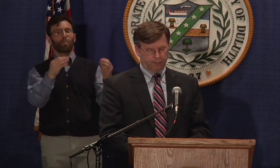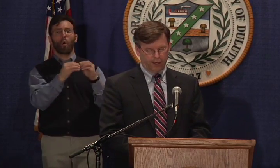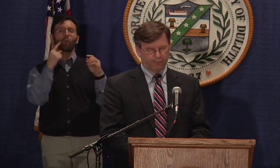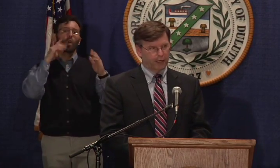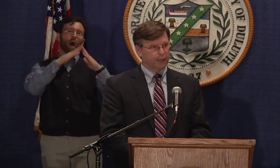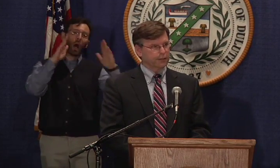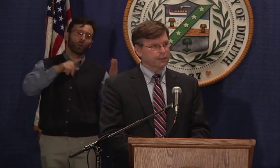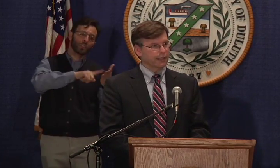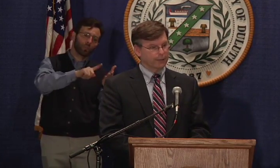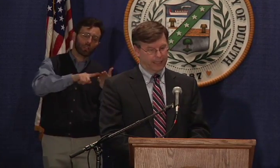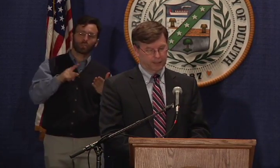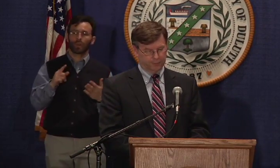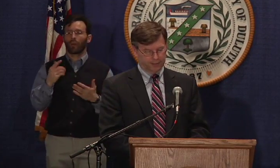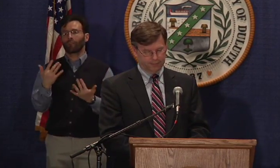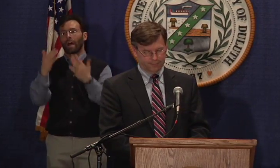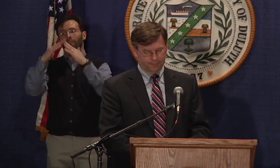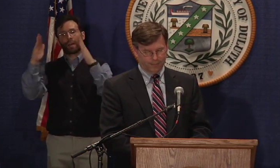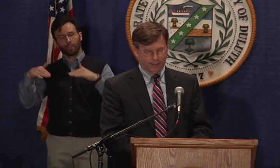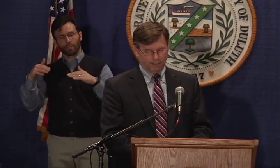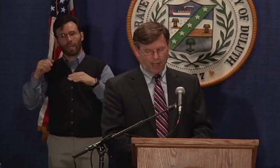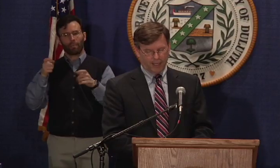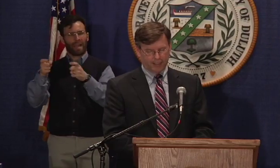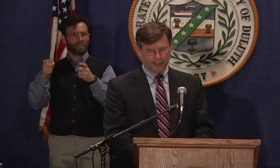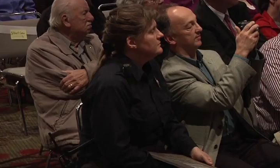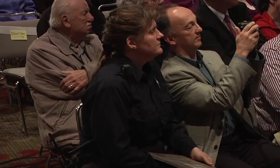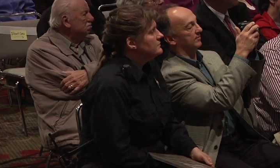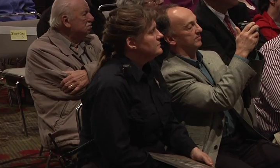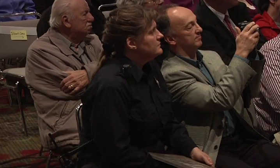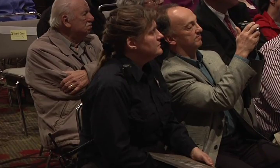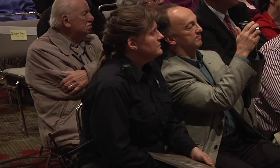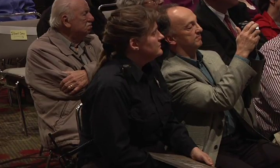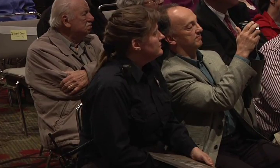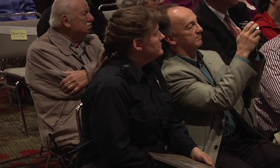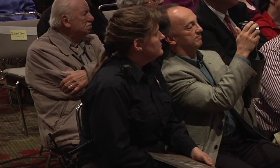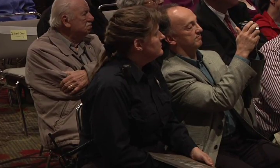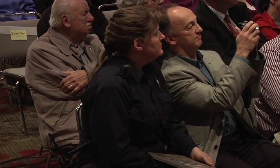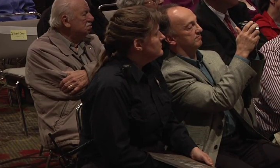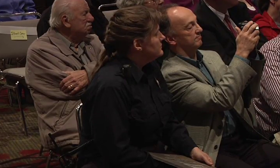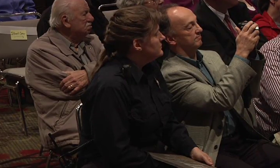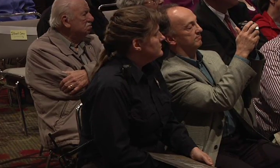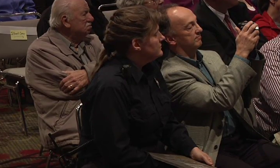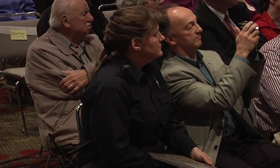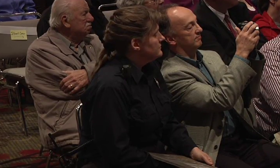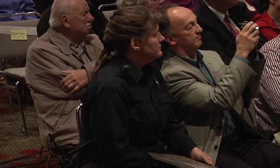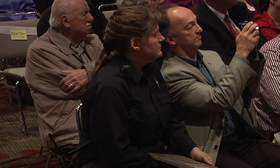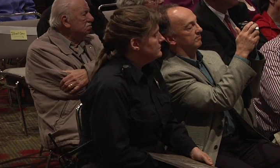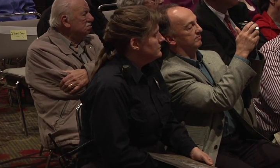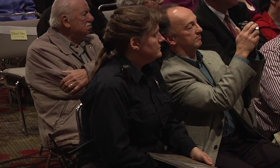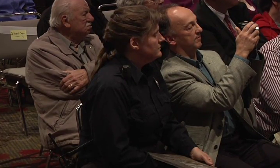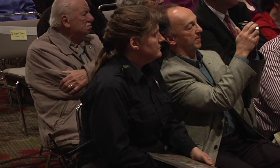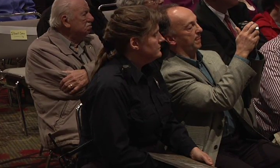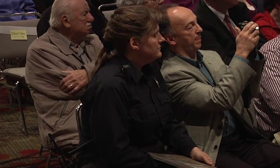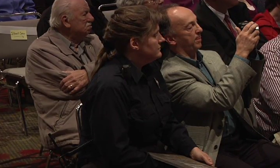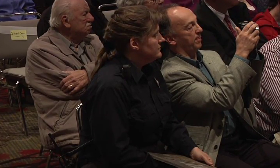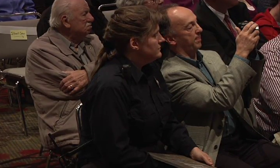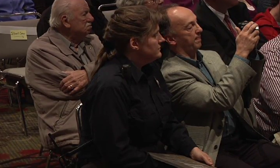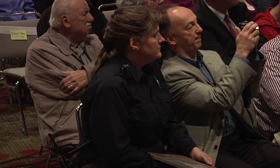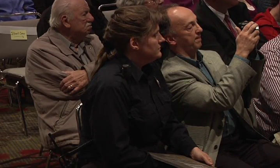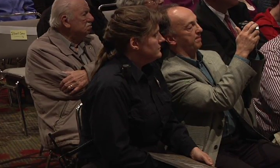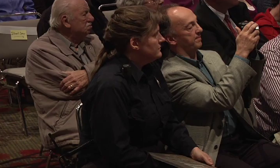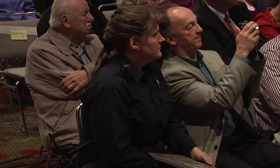inspectors, firefighters, and management. Monica continues to look for technology solutions that enhance the fire department